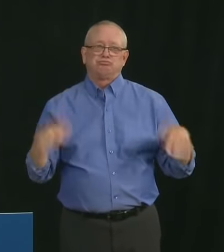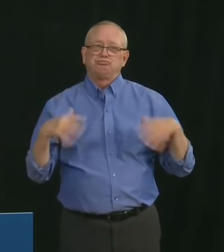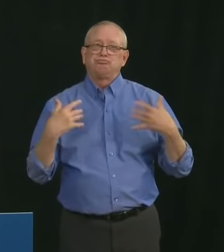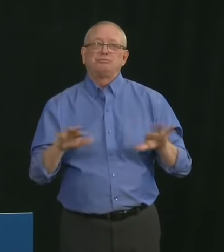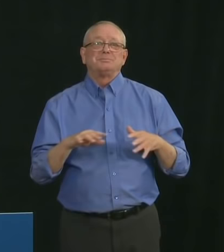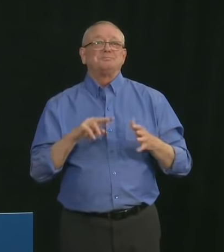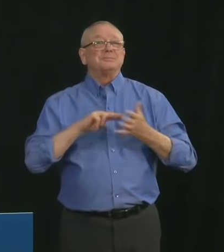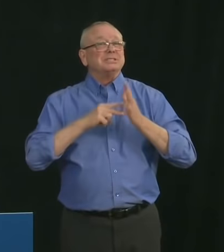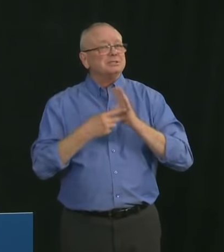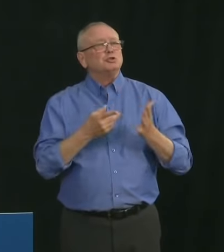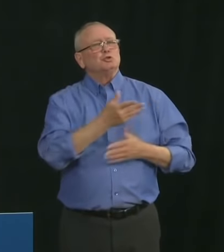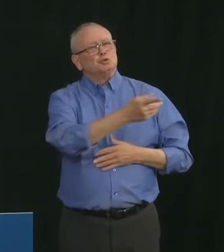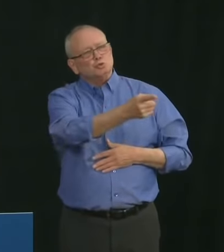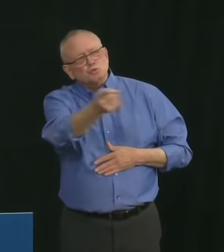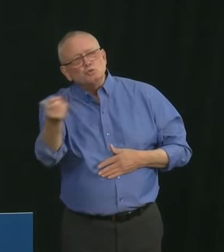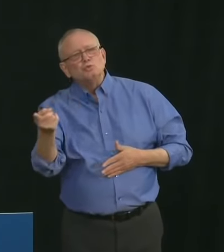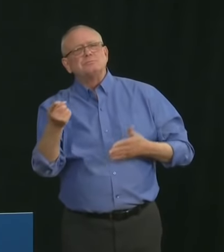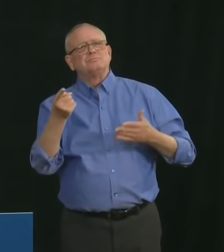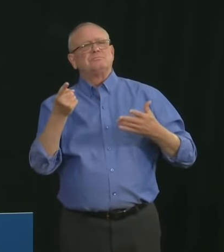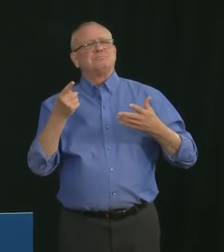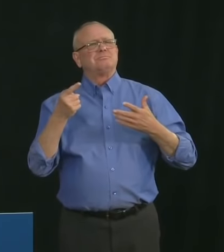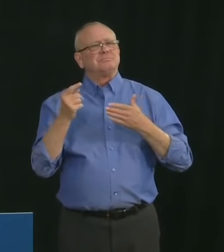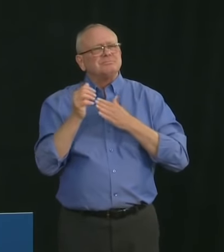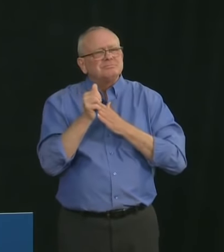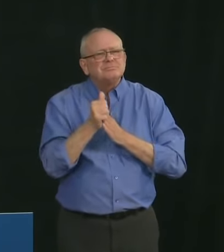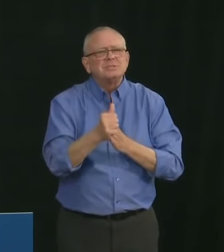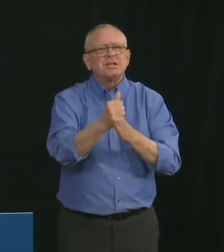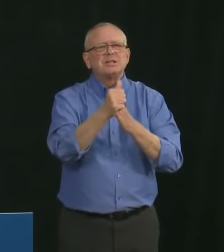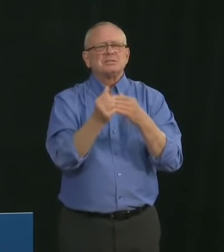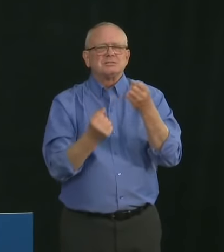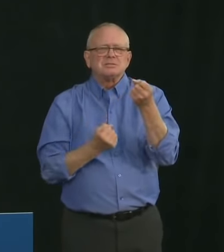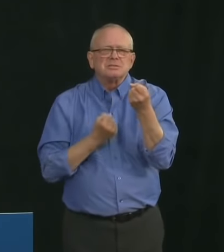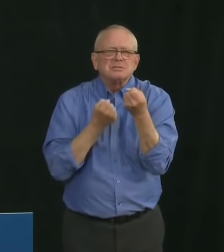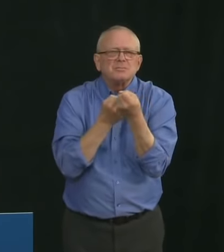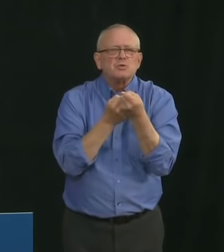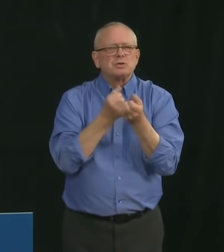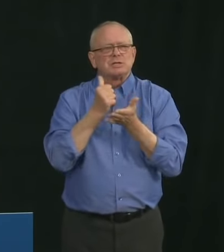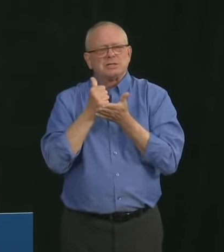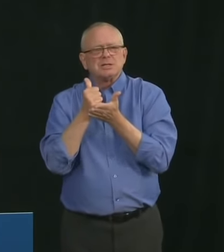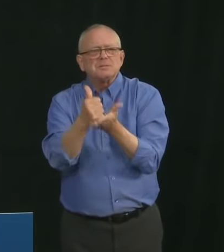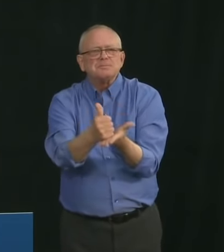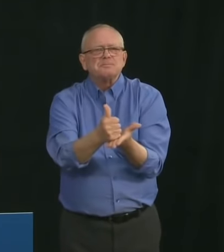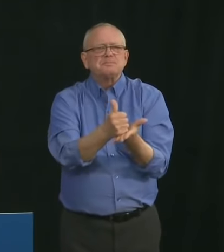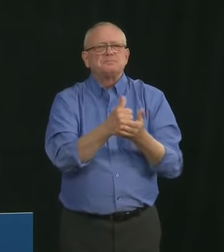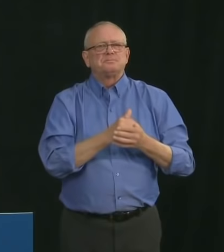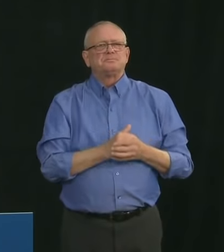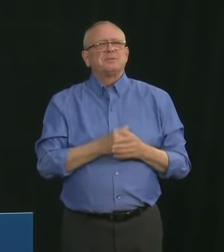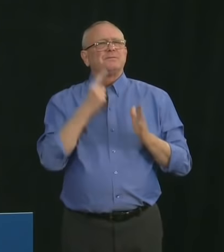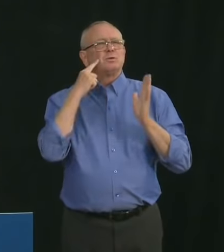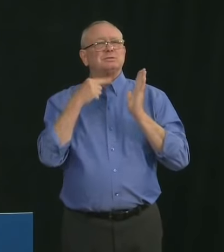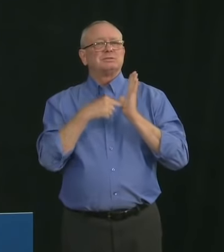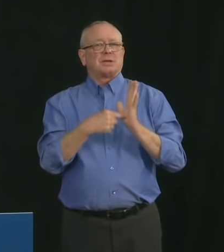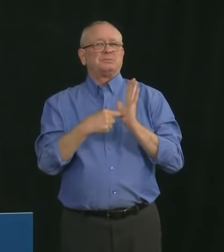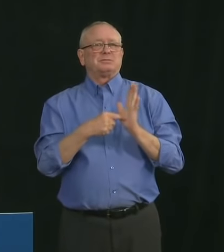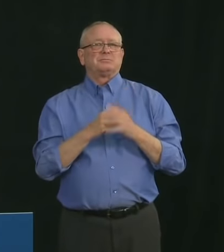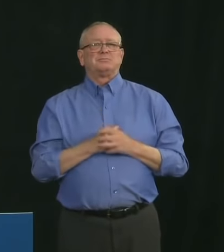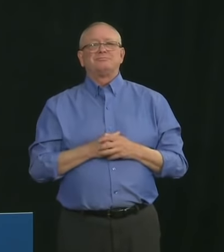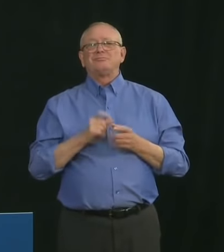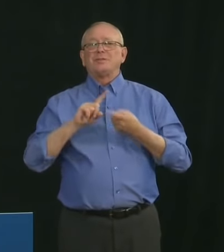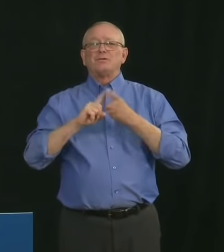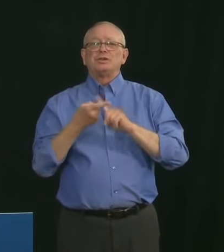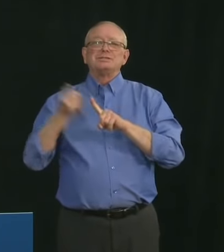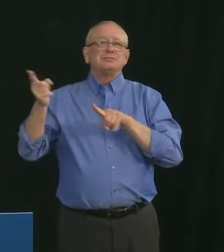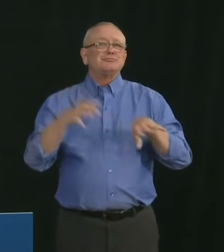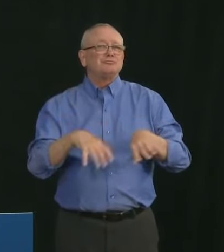us to show leadership and help each other. If your friends are hosting a backyard party, help make sure households practice